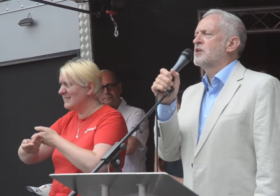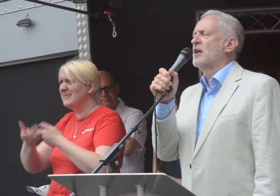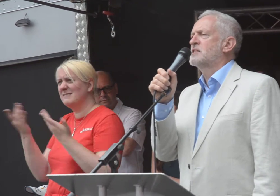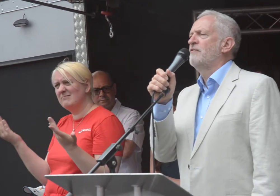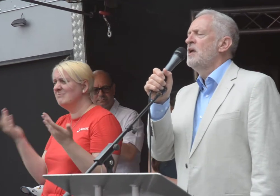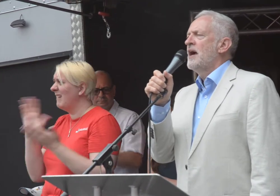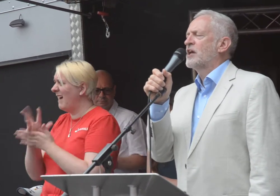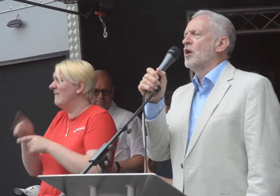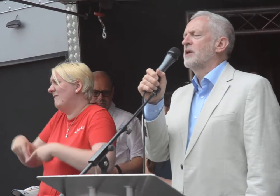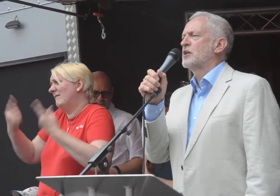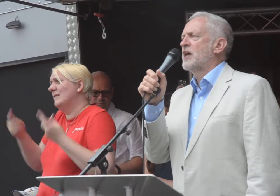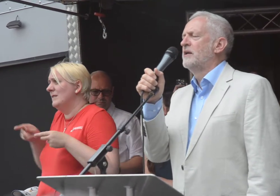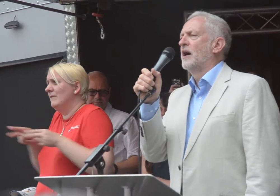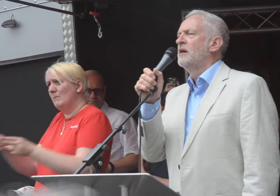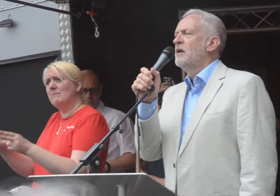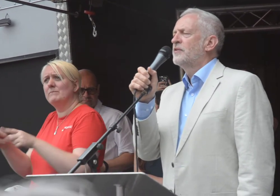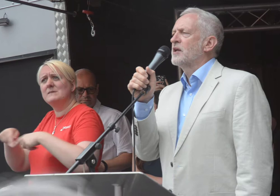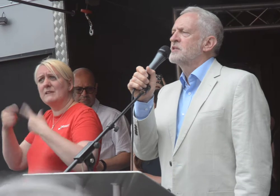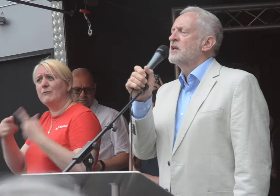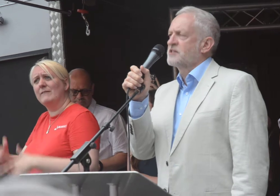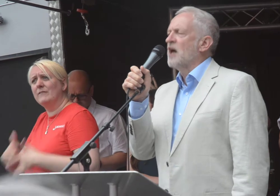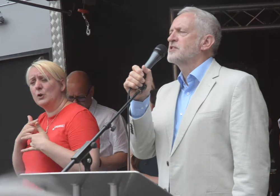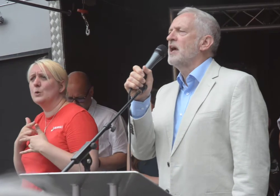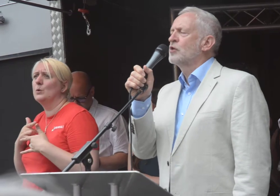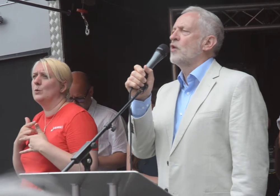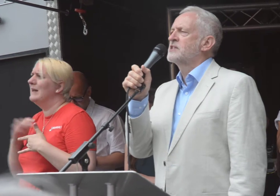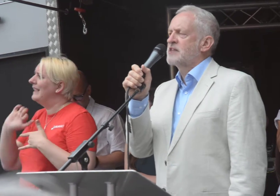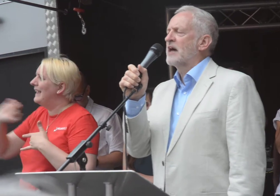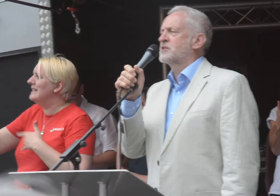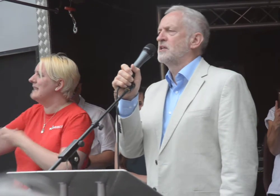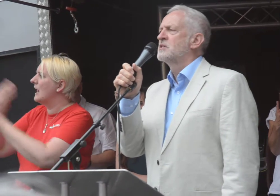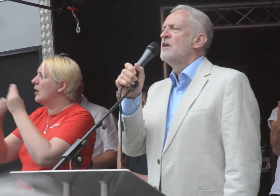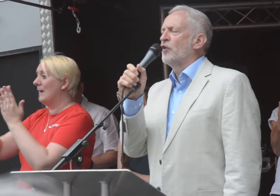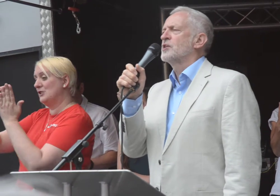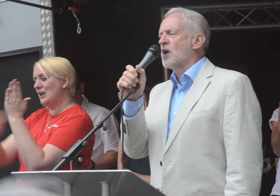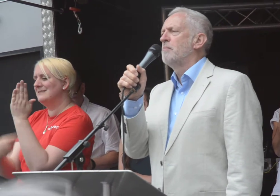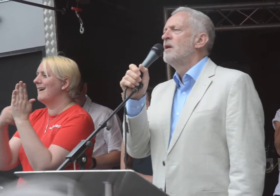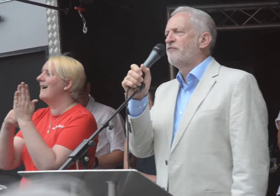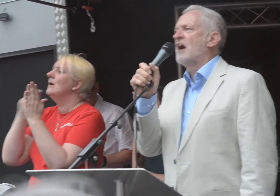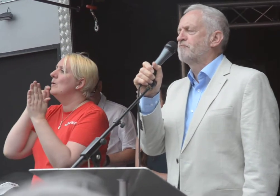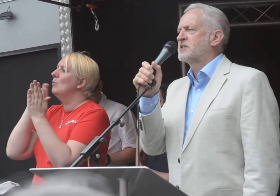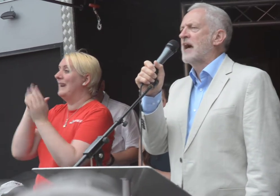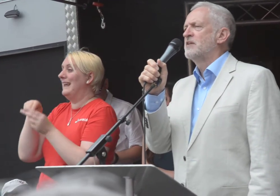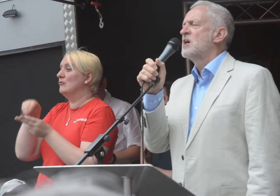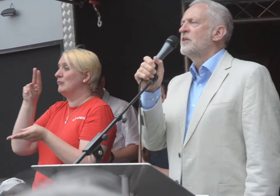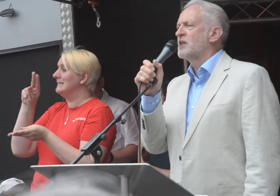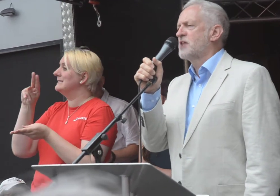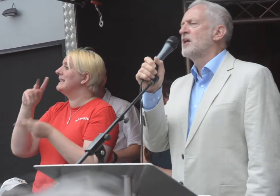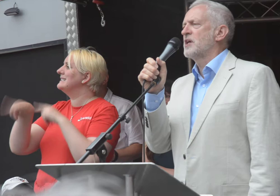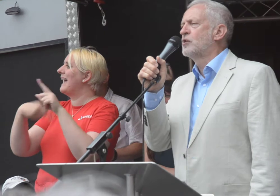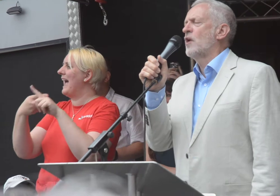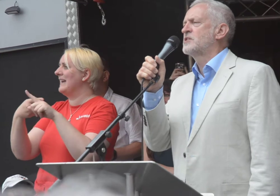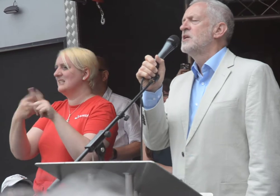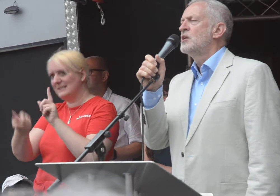of alternative economic agenda that does increase taxes for the top 5%, that